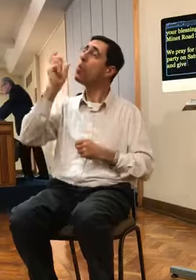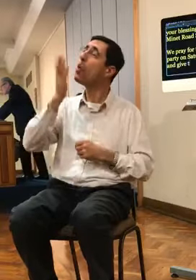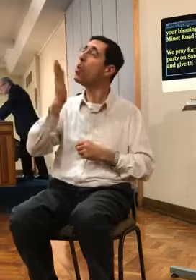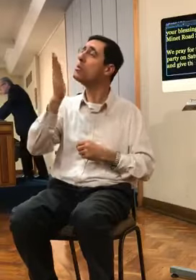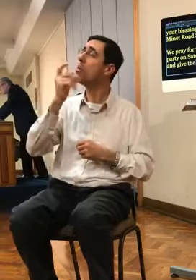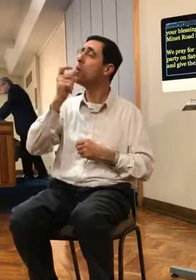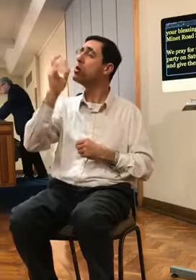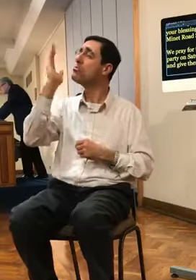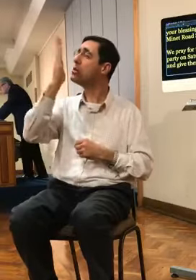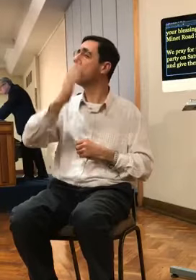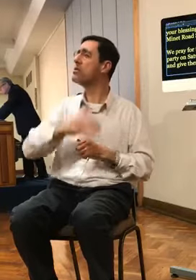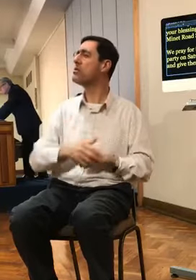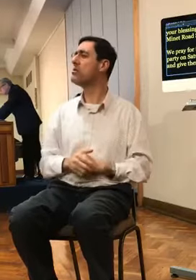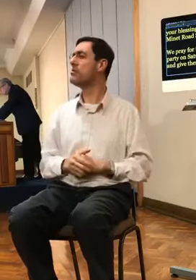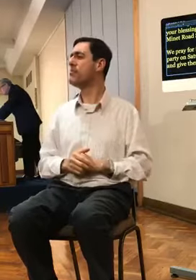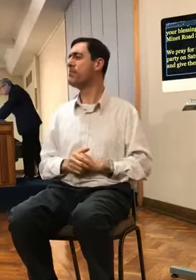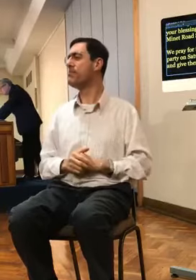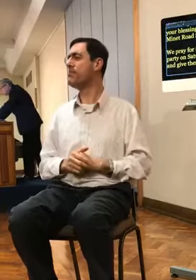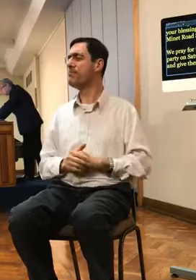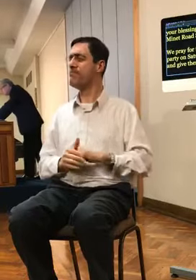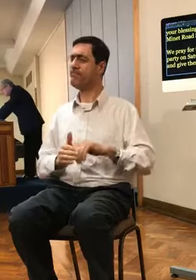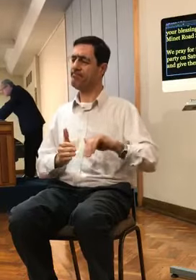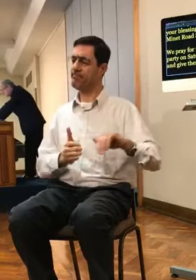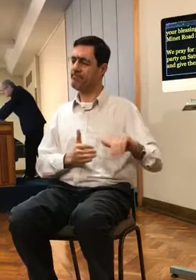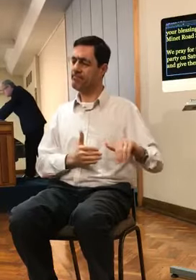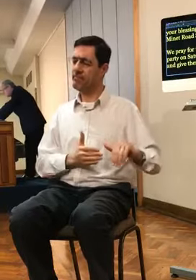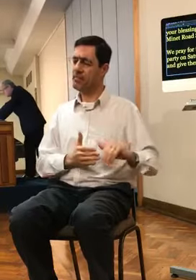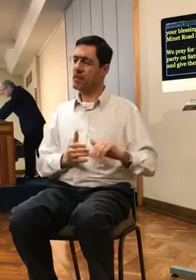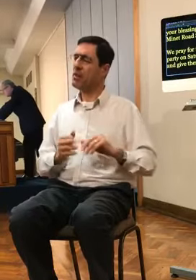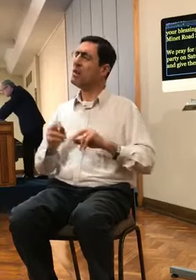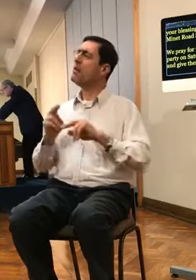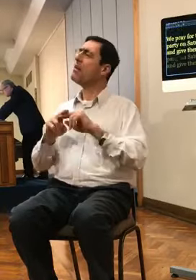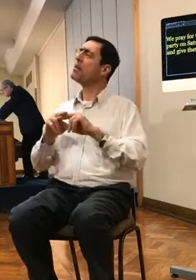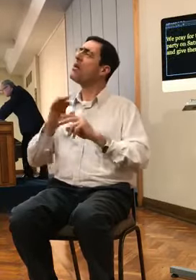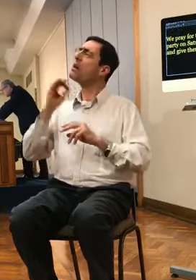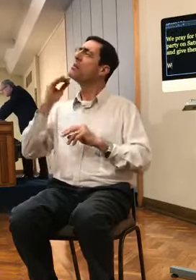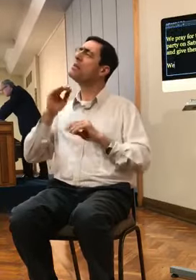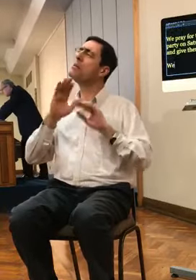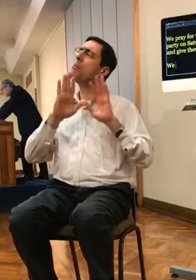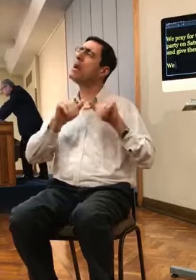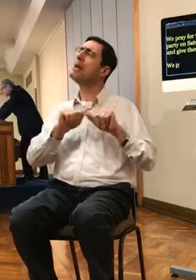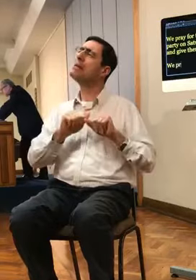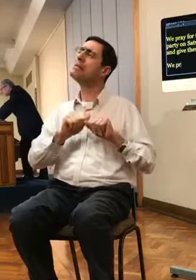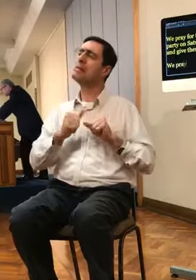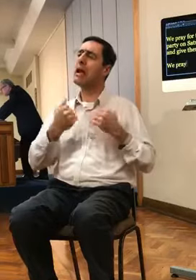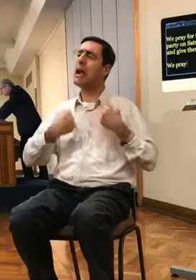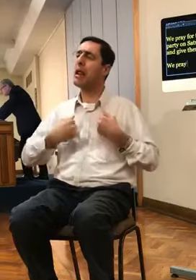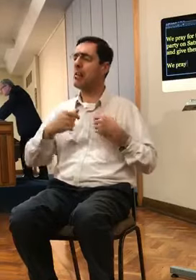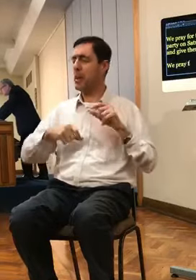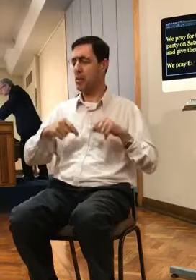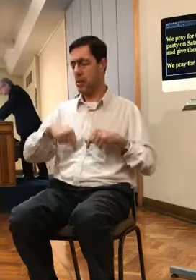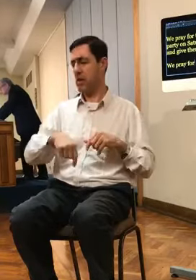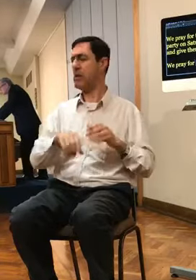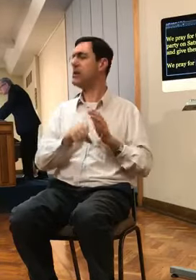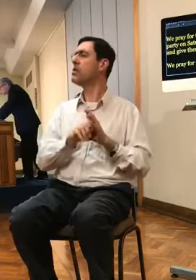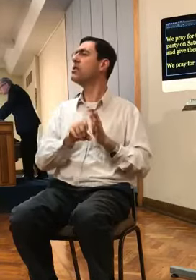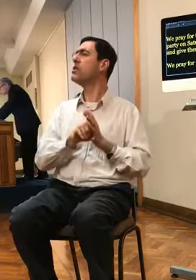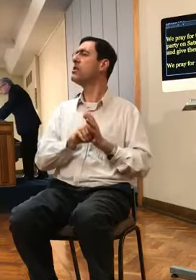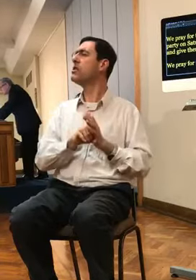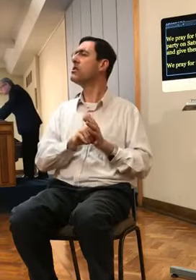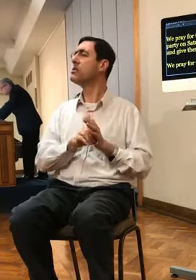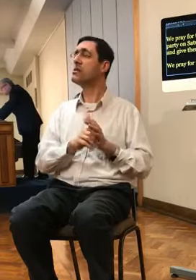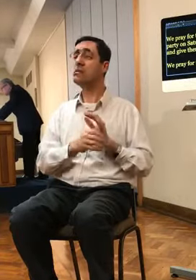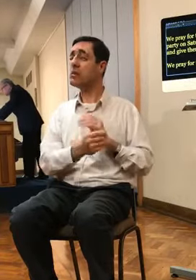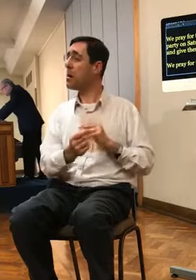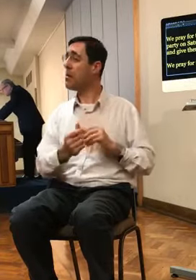those of our number who are unwell, for old and young alike, that thou wilt be pleased to bless them, gracious God, and